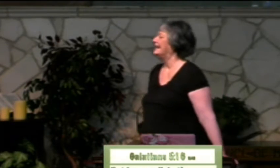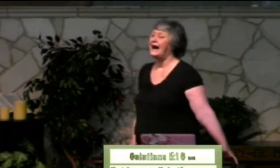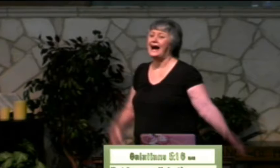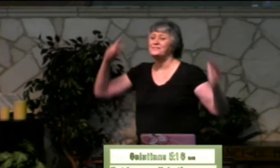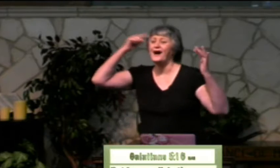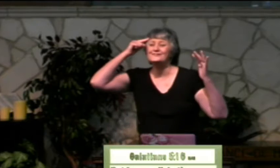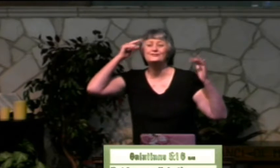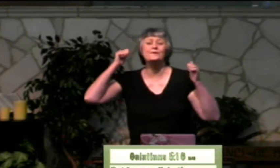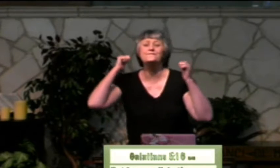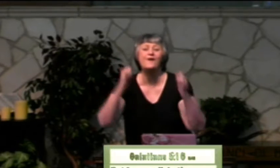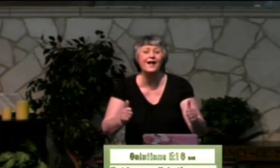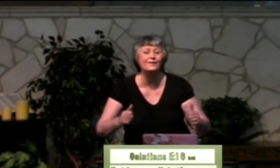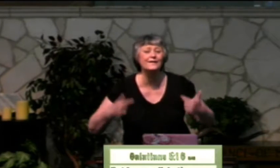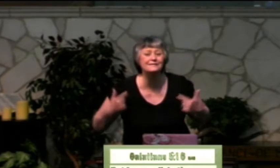I thought you were following me.